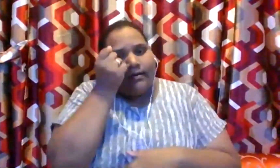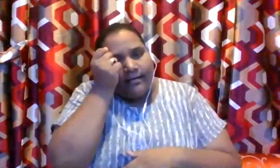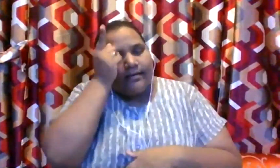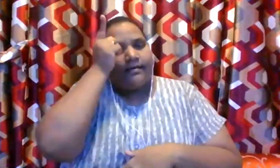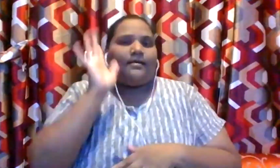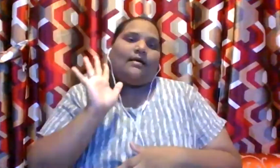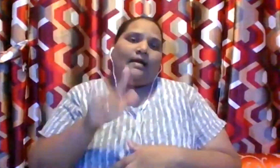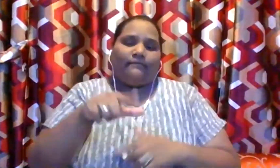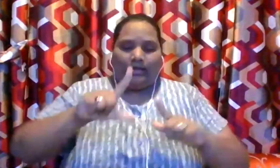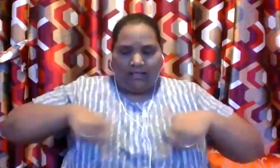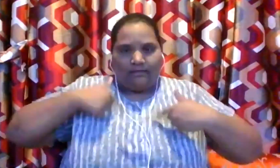your character.